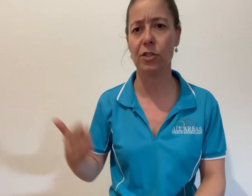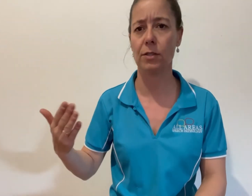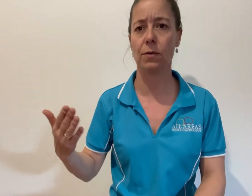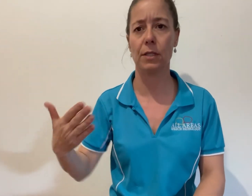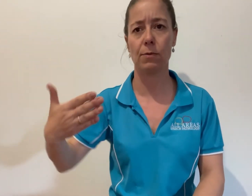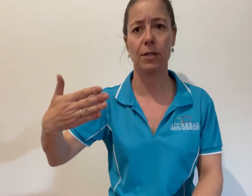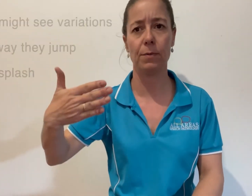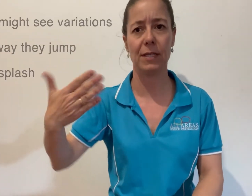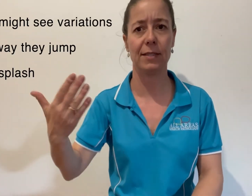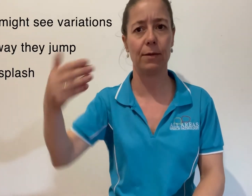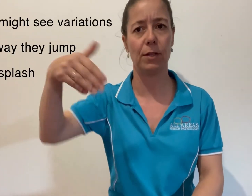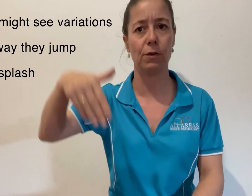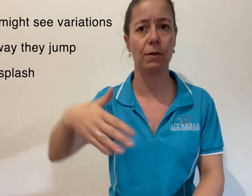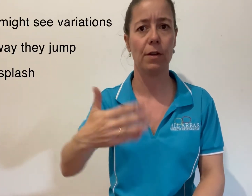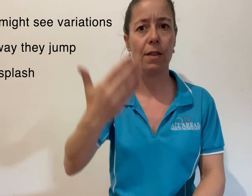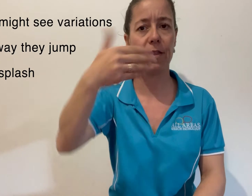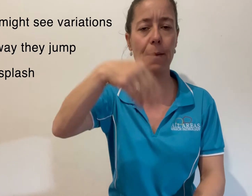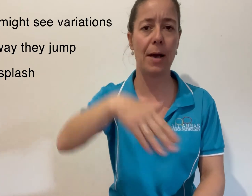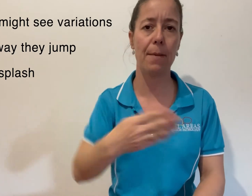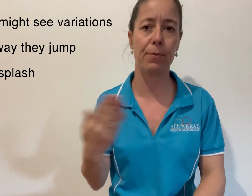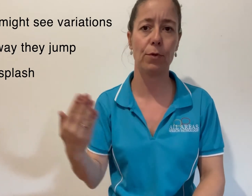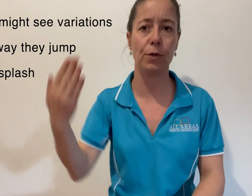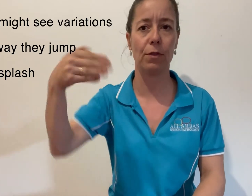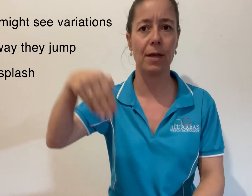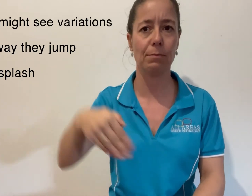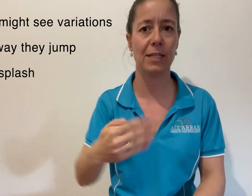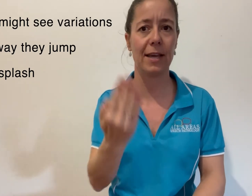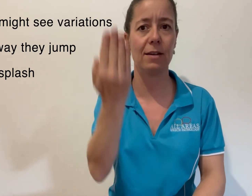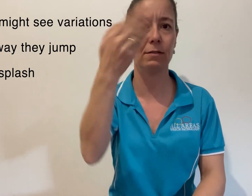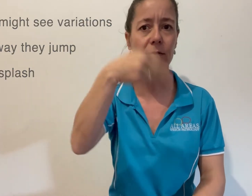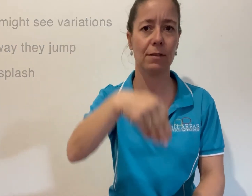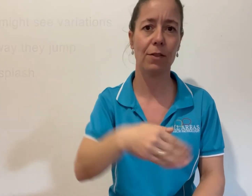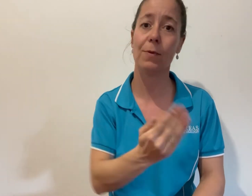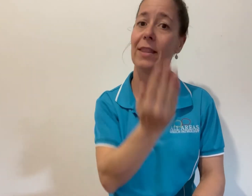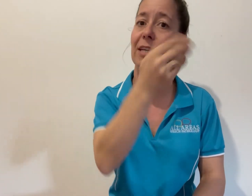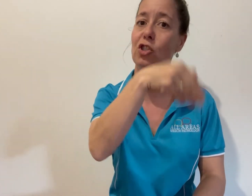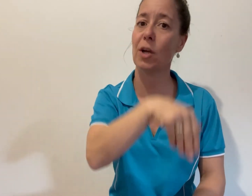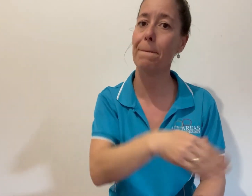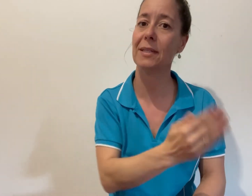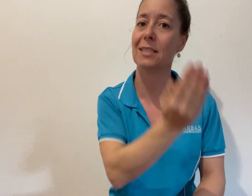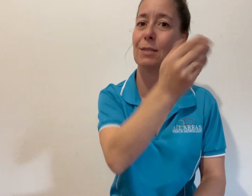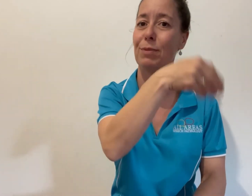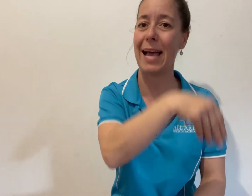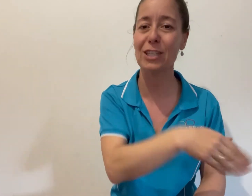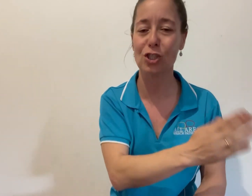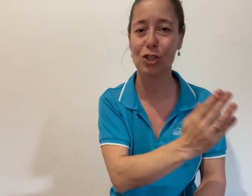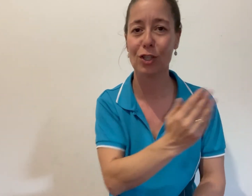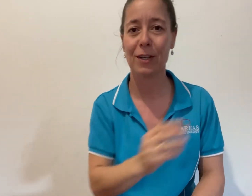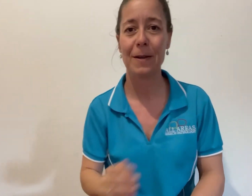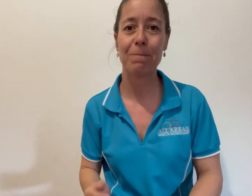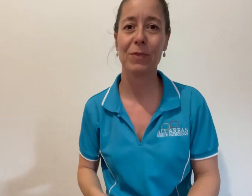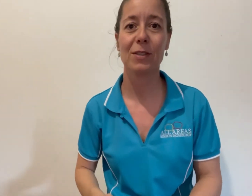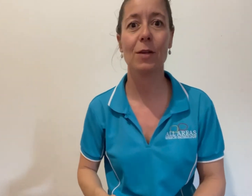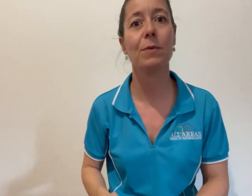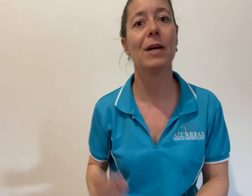on this one. You might see it with your thumb up or your thumb down, the way they jump and splash. So we might do